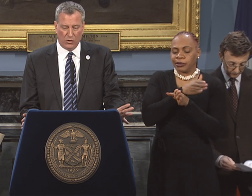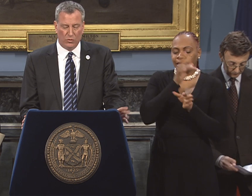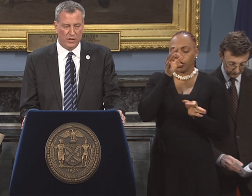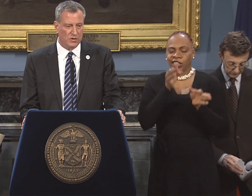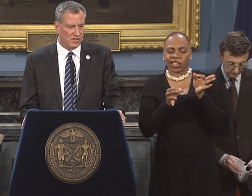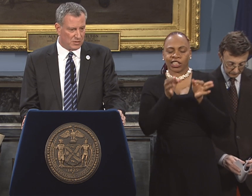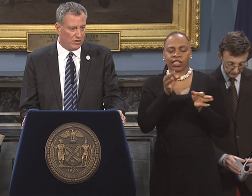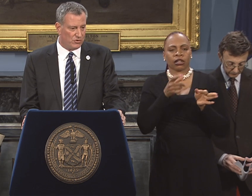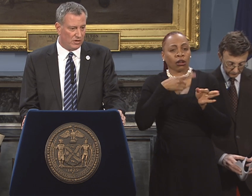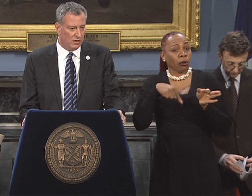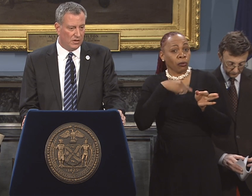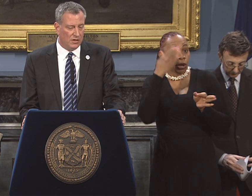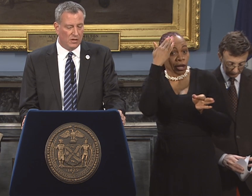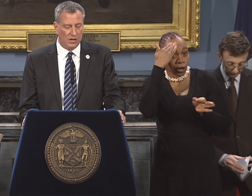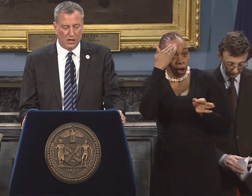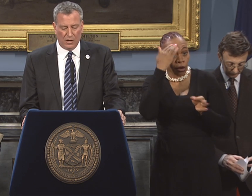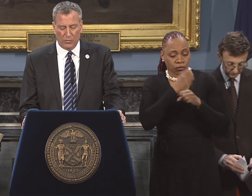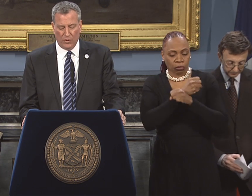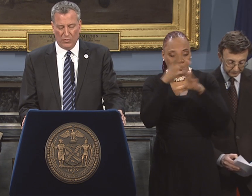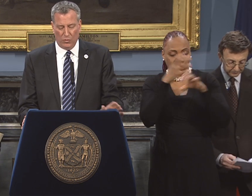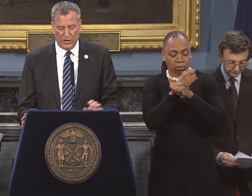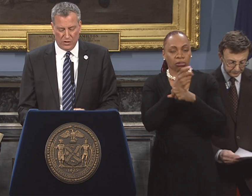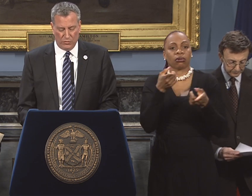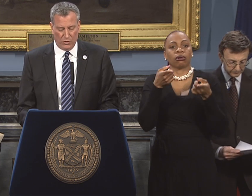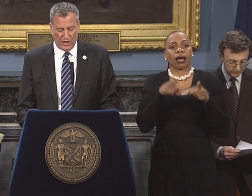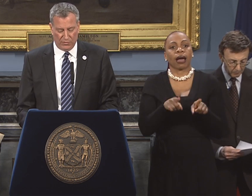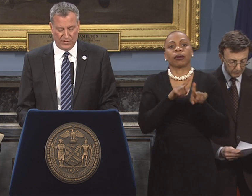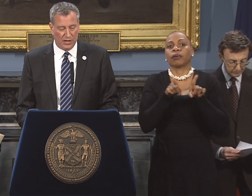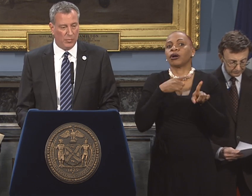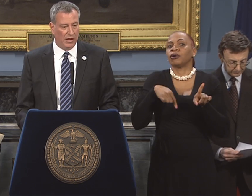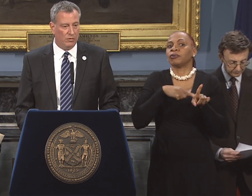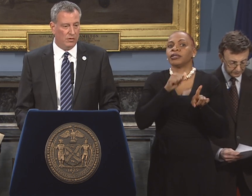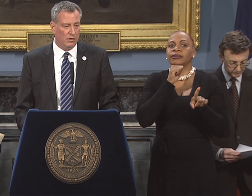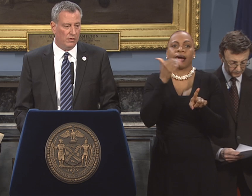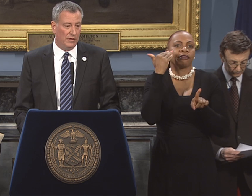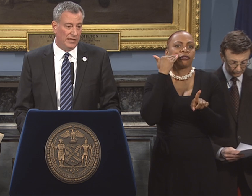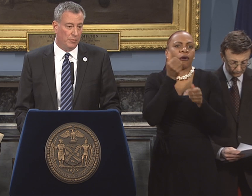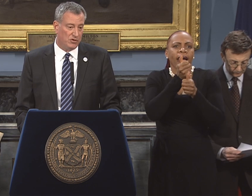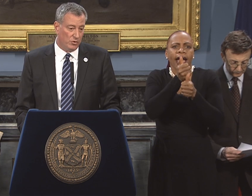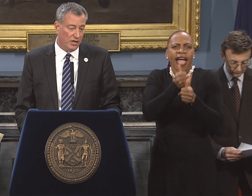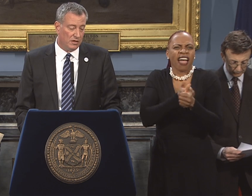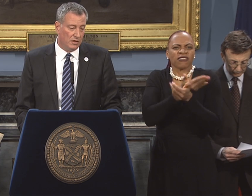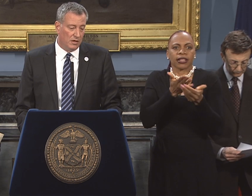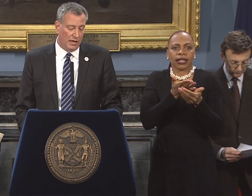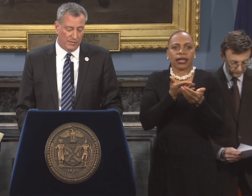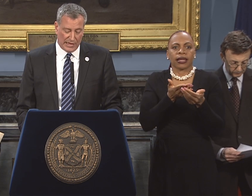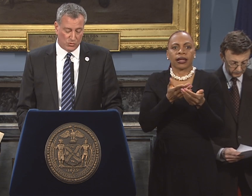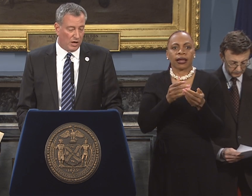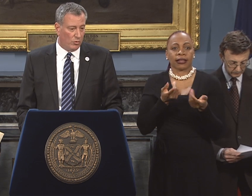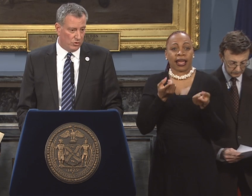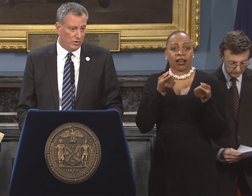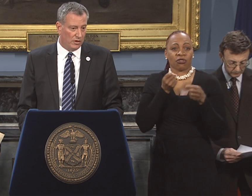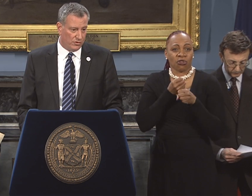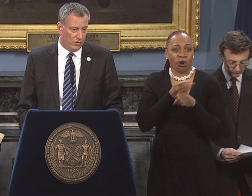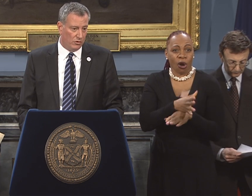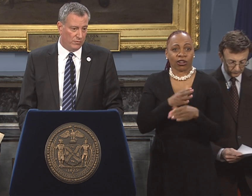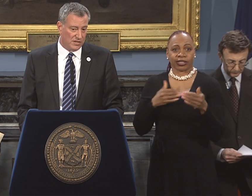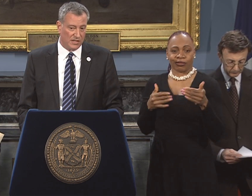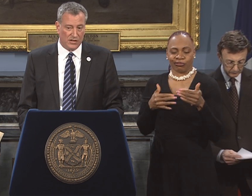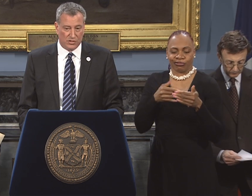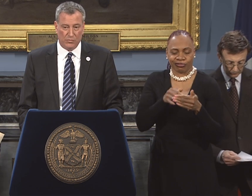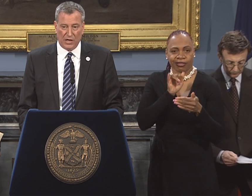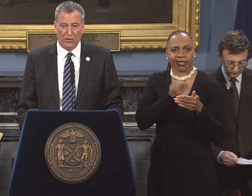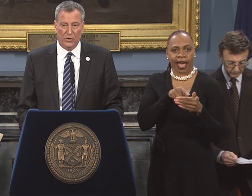We know there was an explosion. But we don't know everything about the lead up to it. And that's why we're doing a